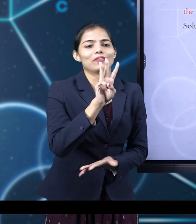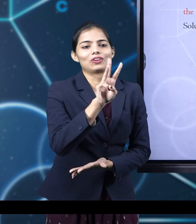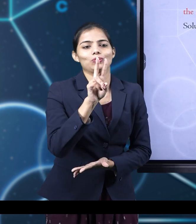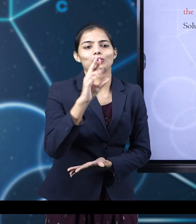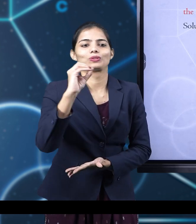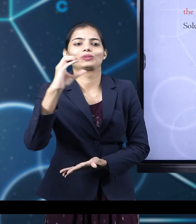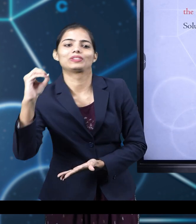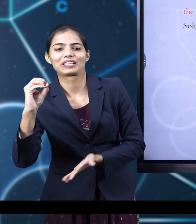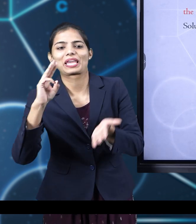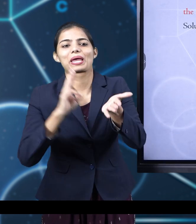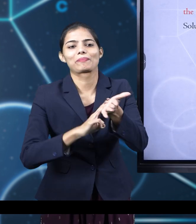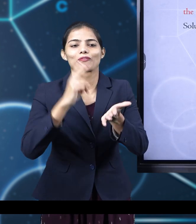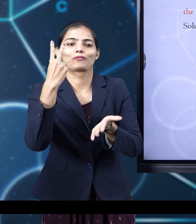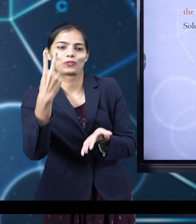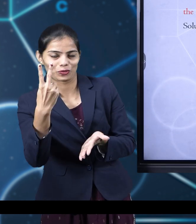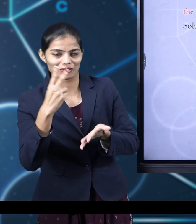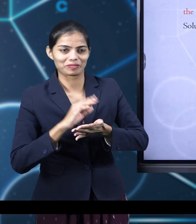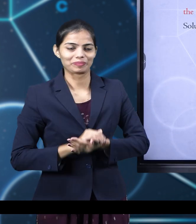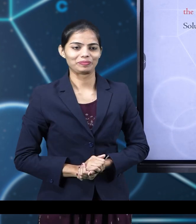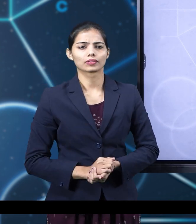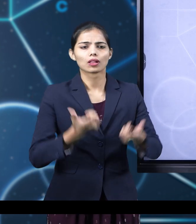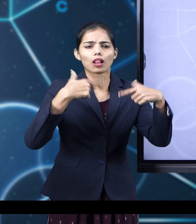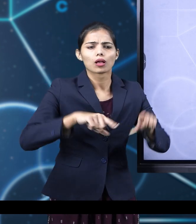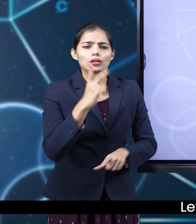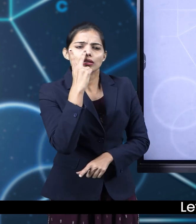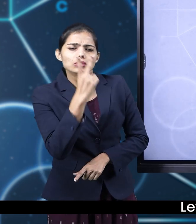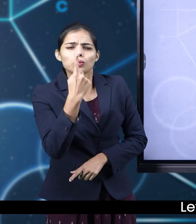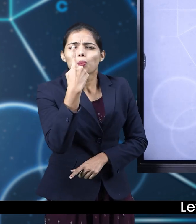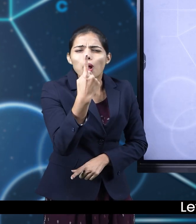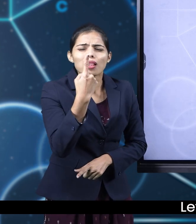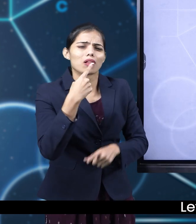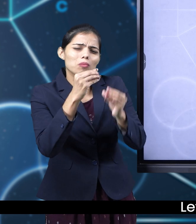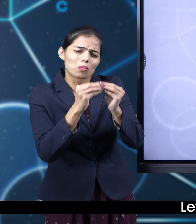A is equal to 3200 meters square. Let us see one more example.